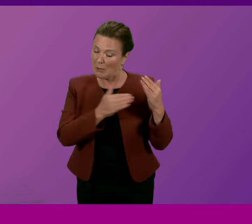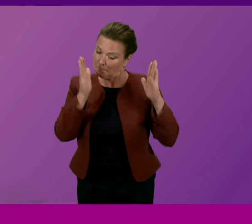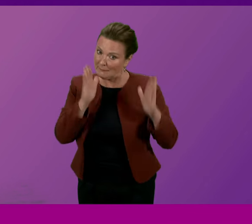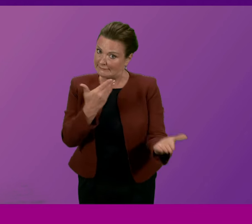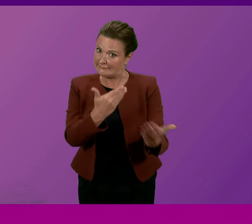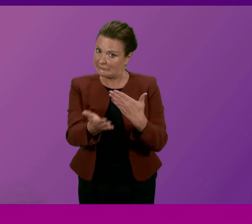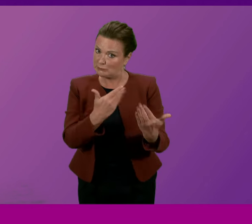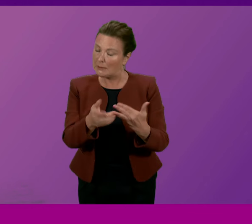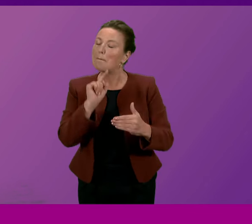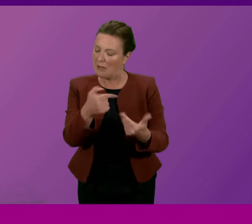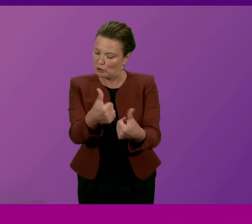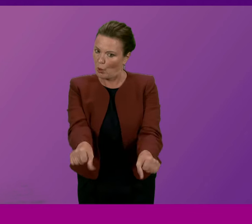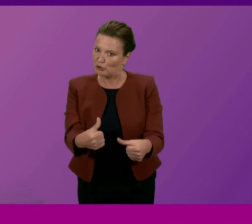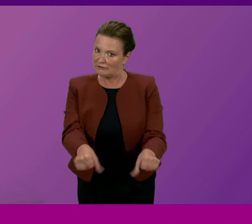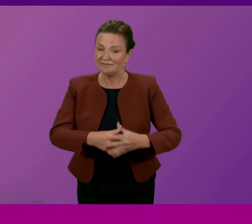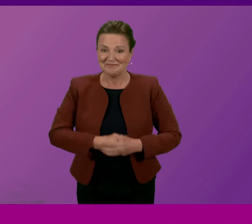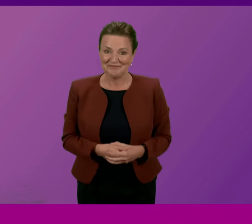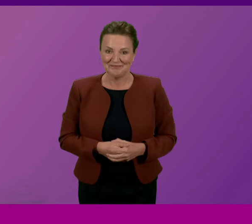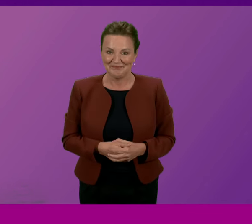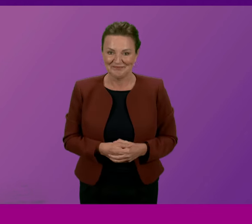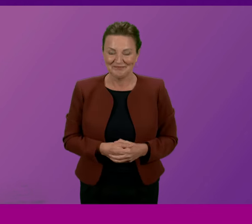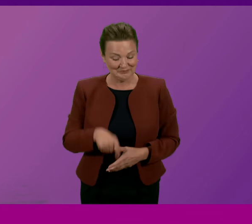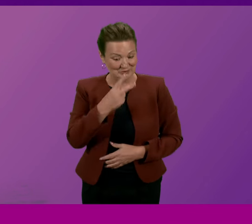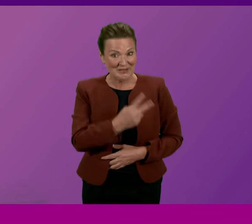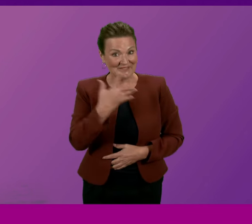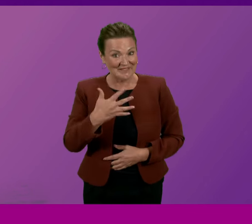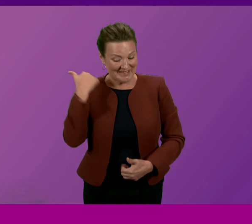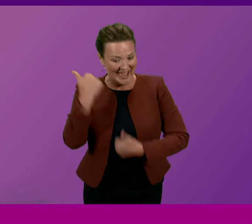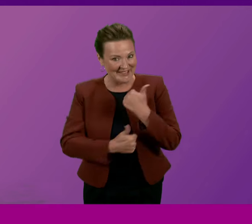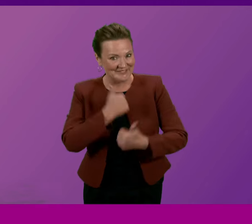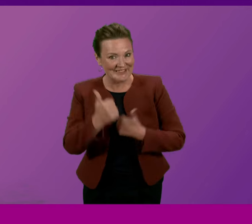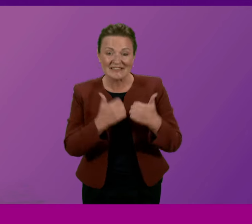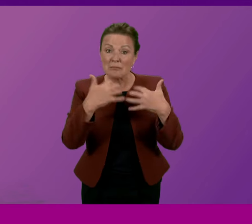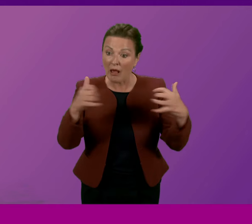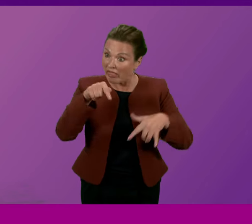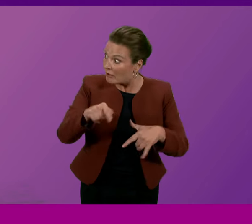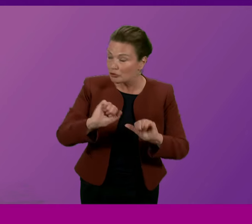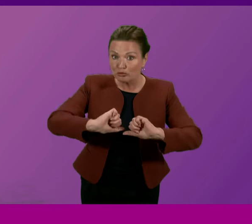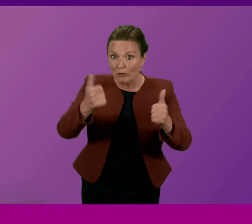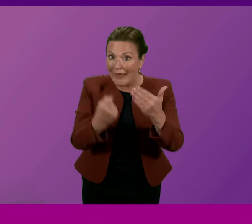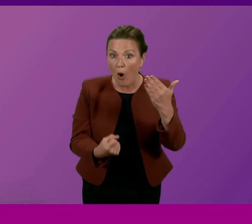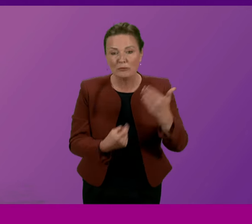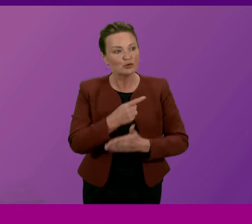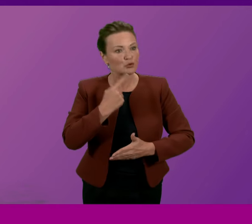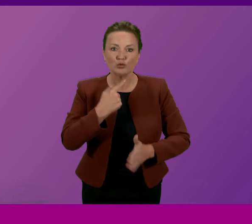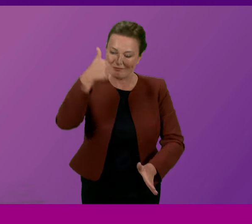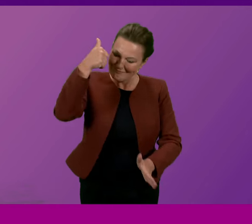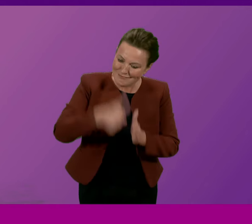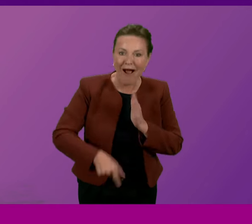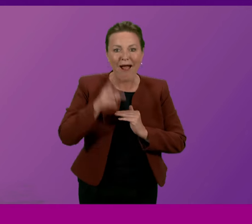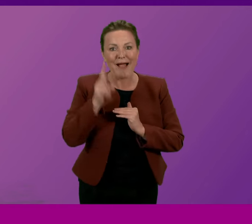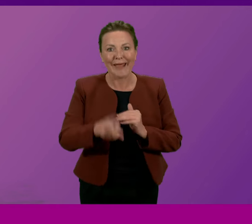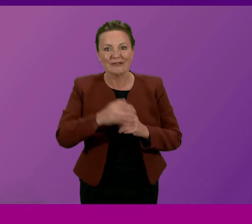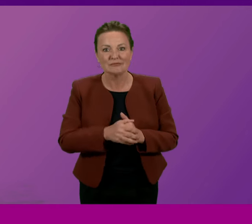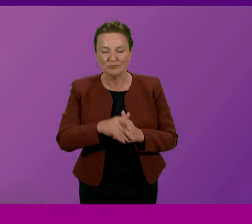that. The 25th anniversary of the Parliament is an opportunity for it to reset and realign with